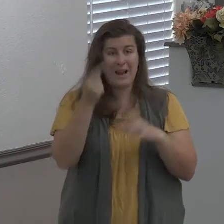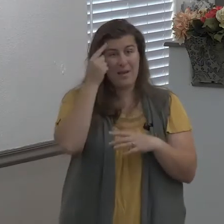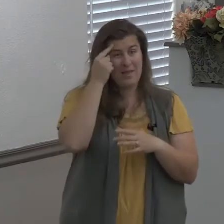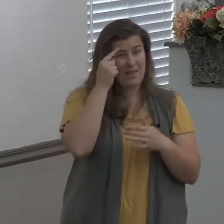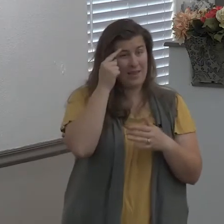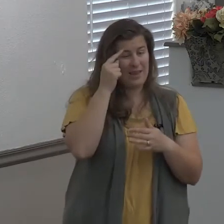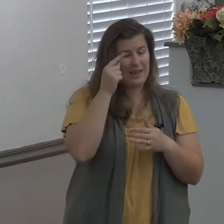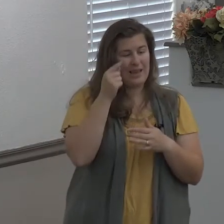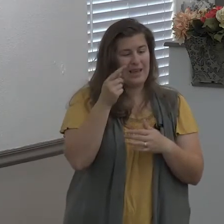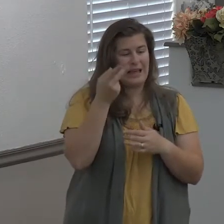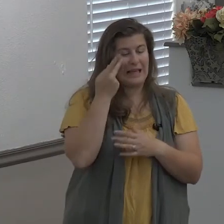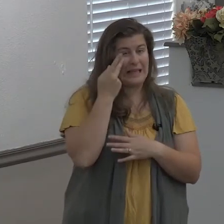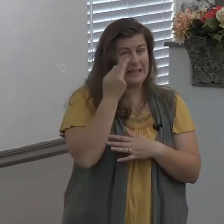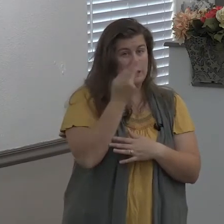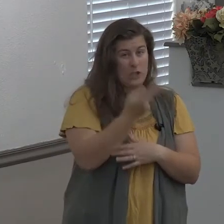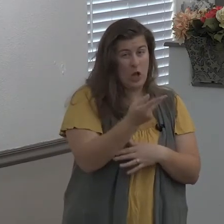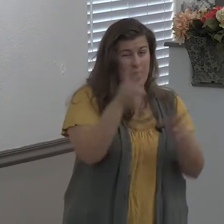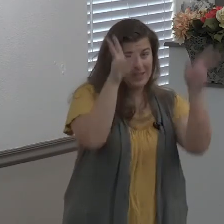what Barnum was doing.